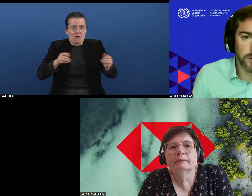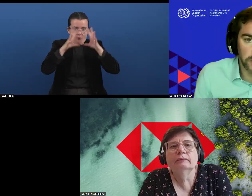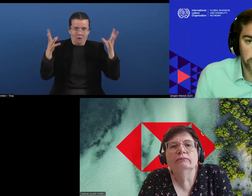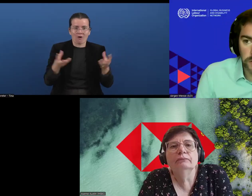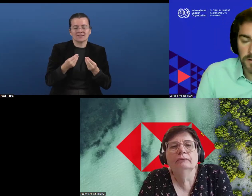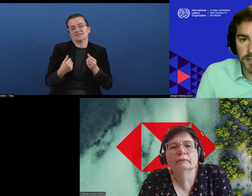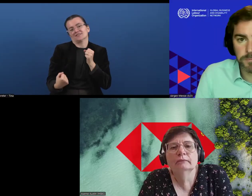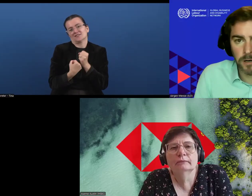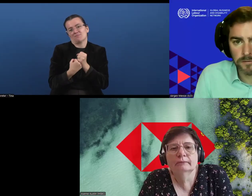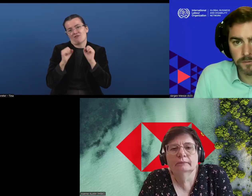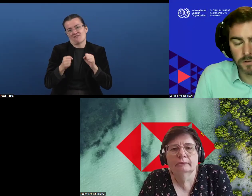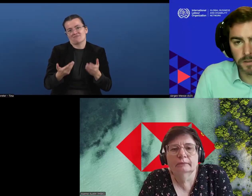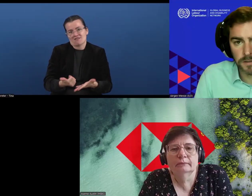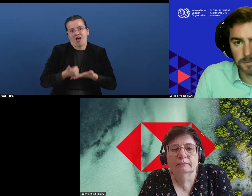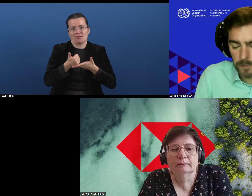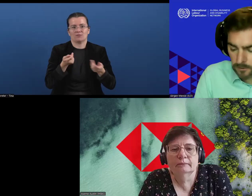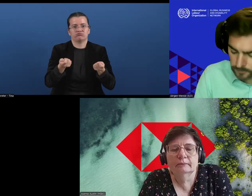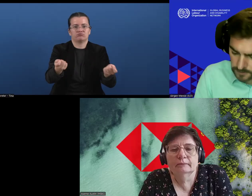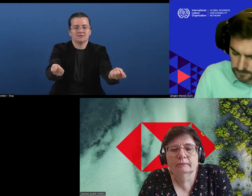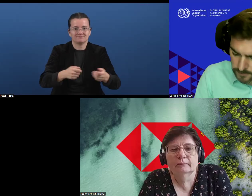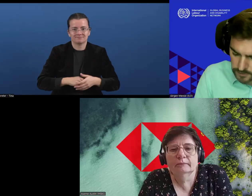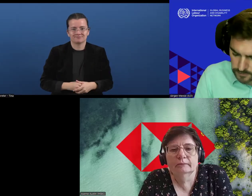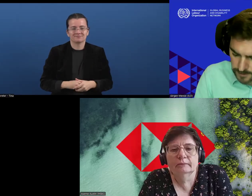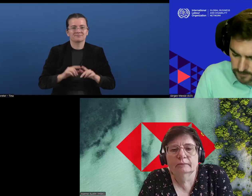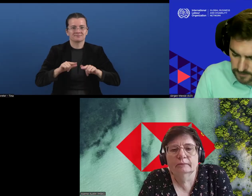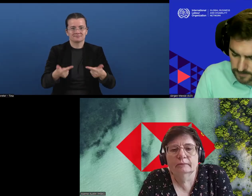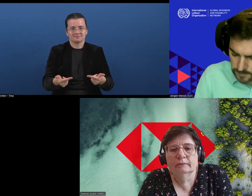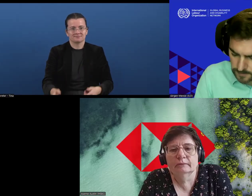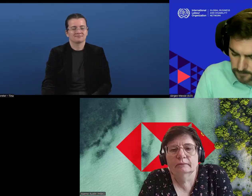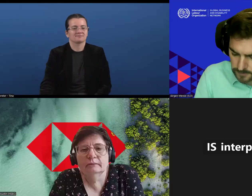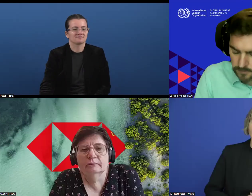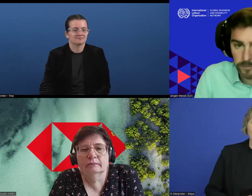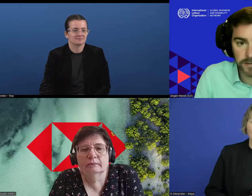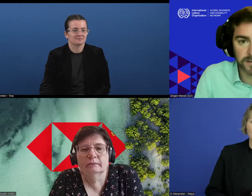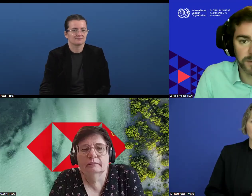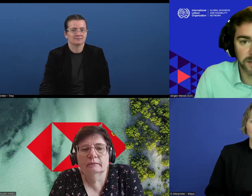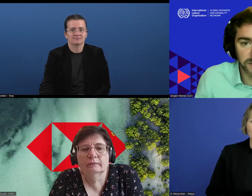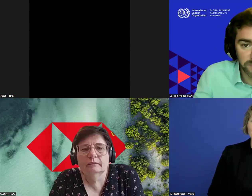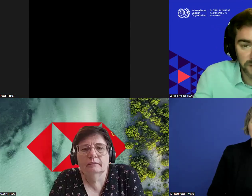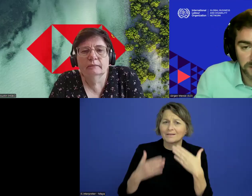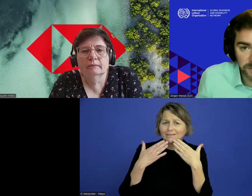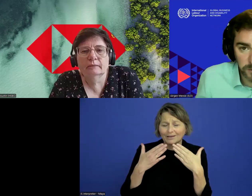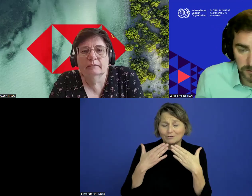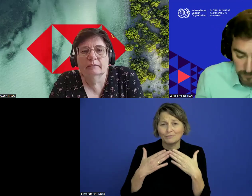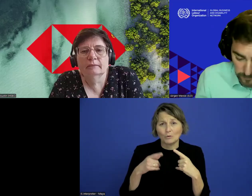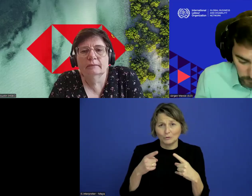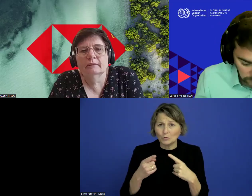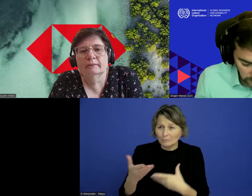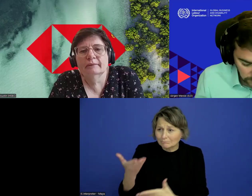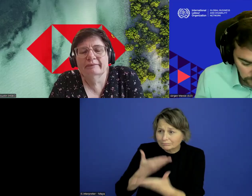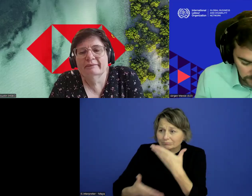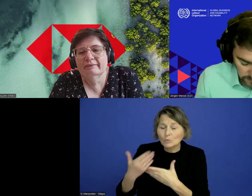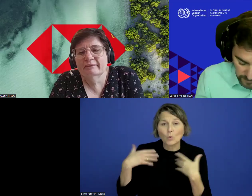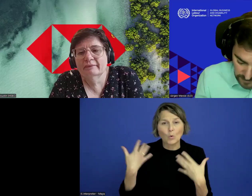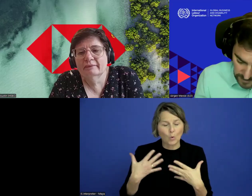Well, thanks so much, Joel. Such a powerful intervention you gave us for several reasons. But let me just pick a few before we move